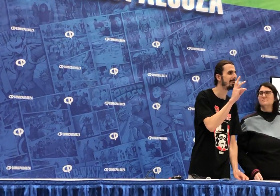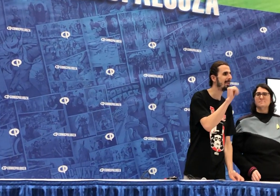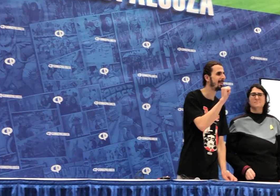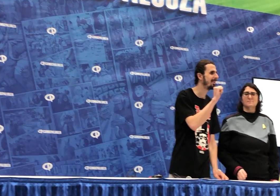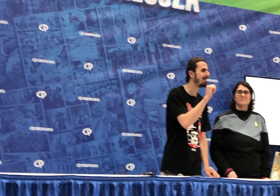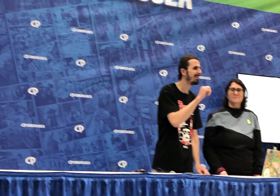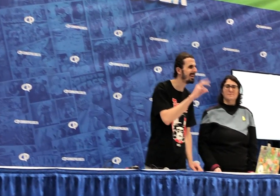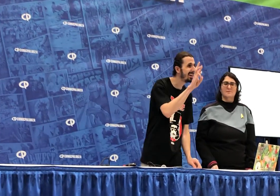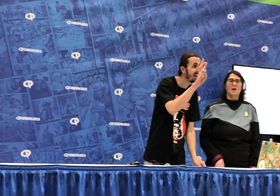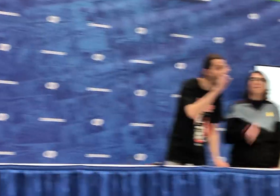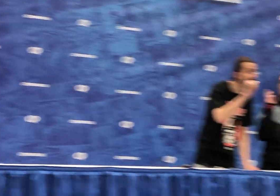Wand?